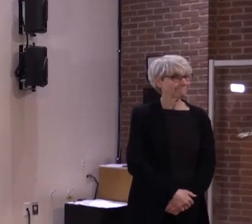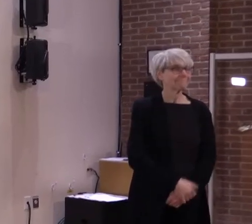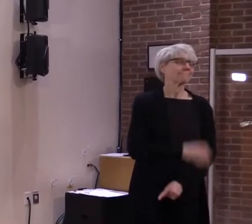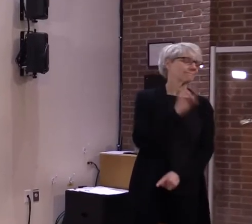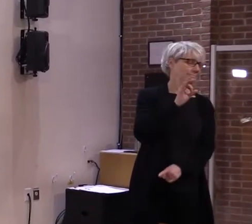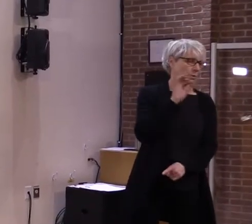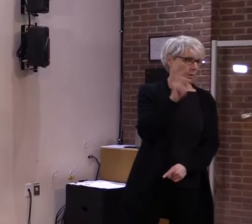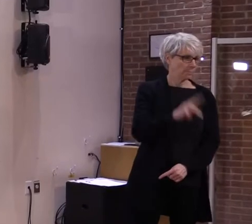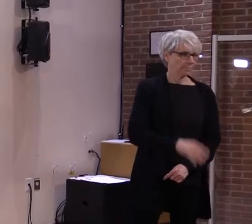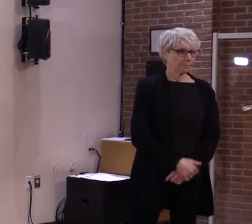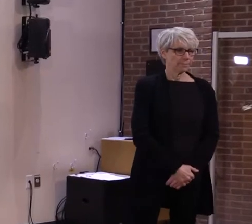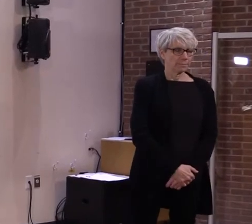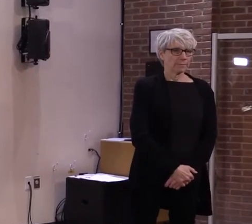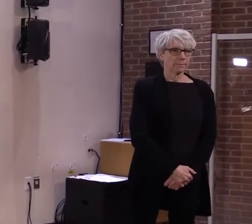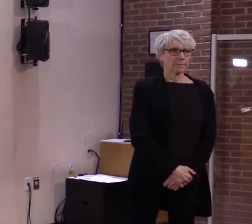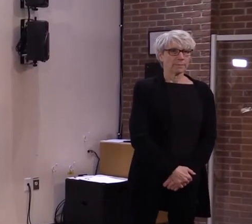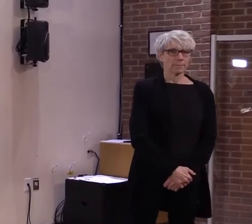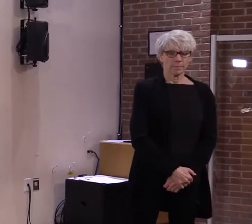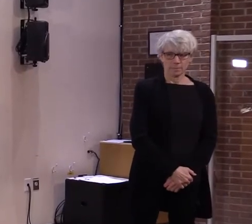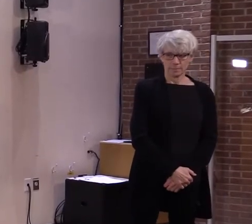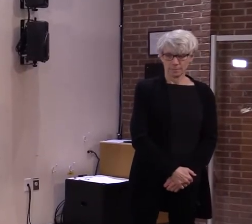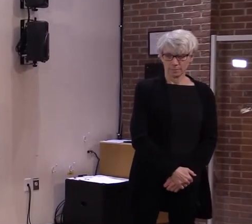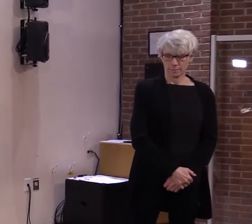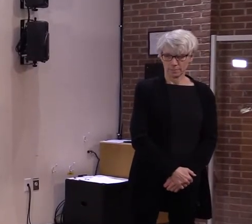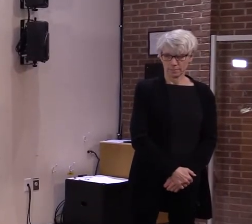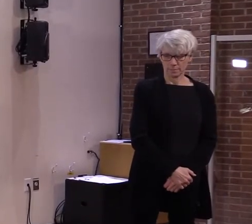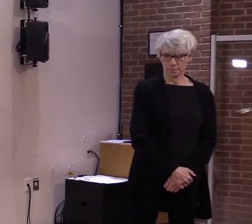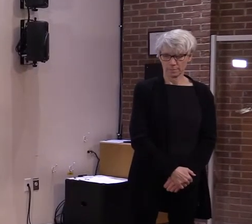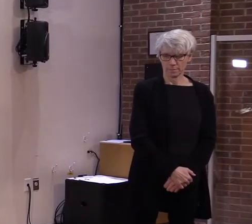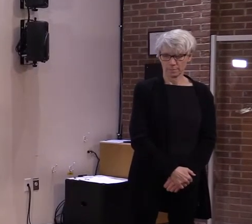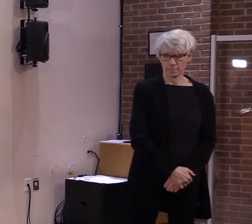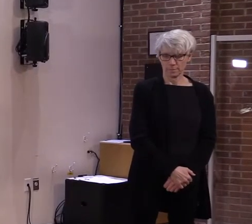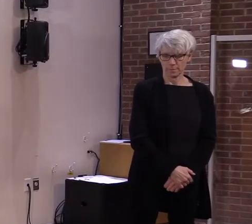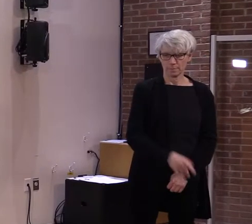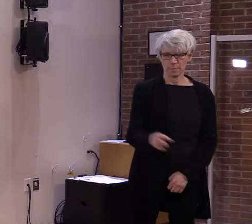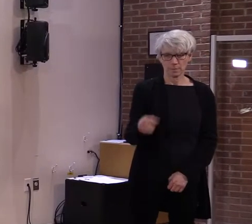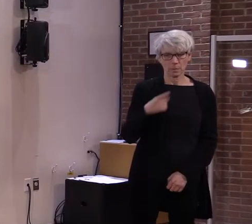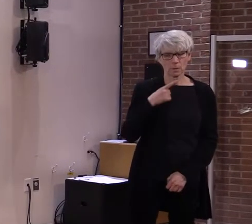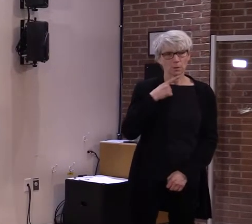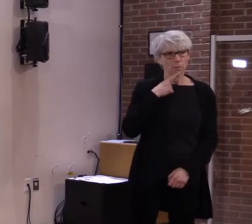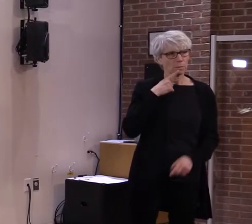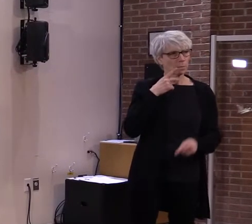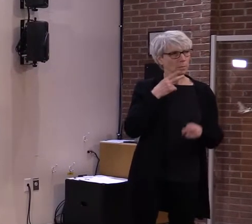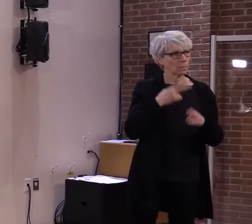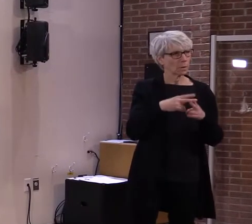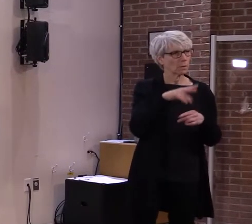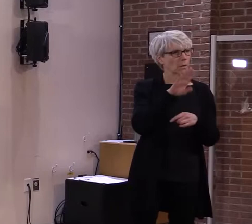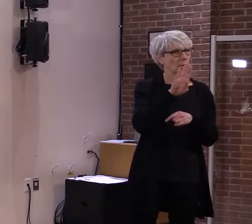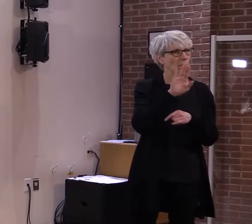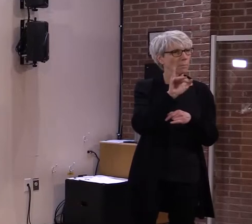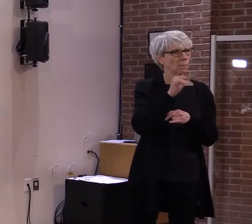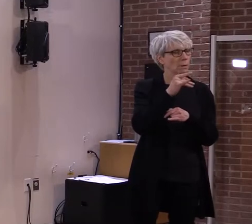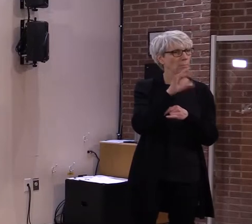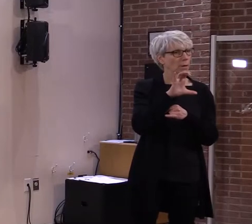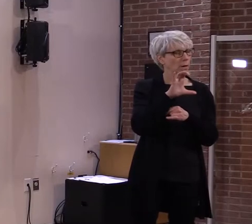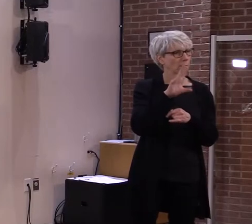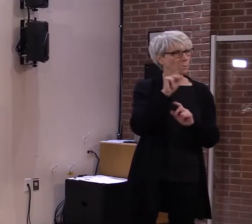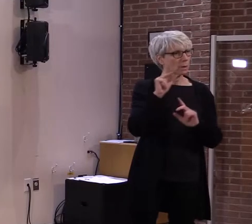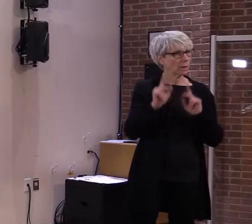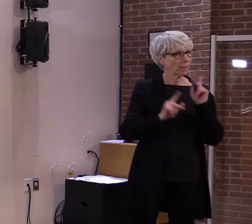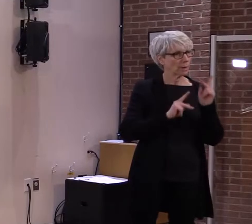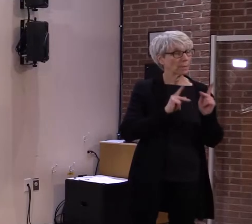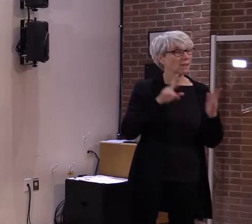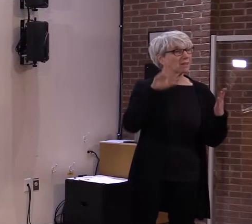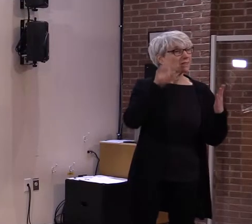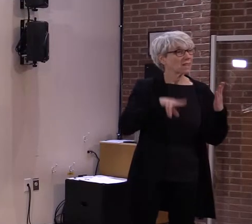Okay, good. You mentioned that the needle is moving slowly in vaccination sign-ups for BIPOC Vermonters, and more work needs to be